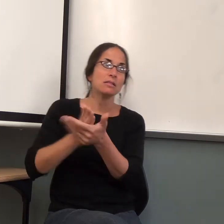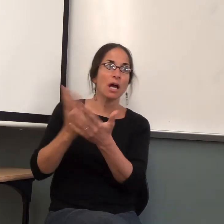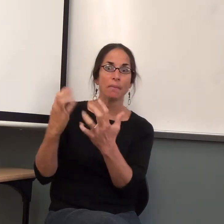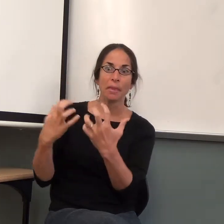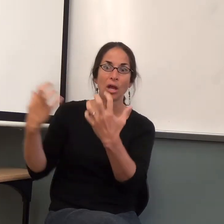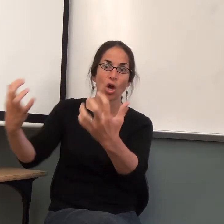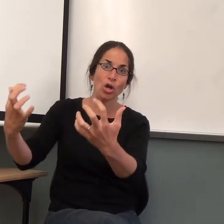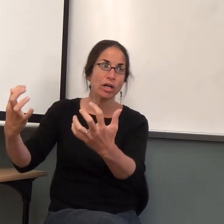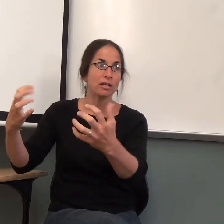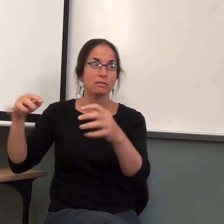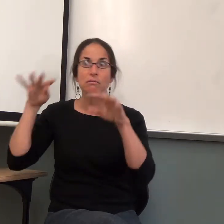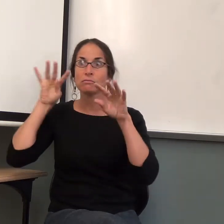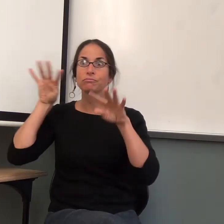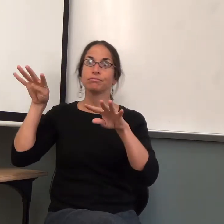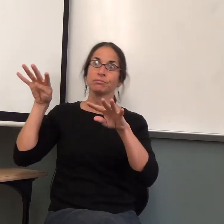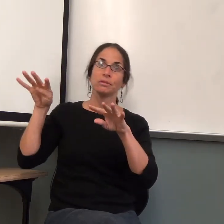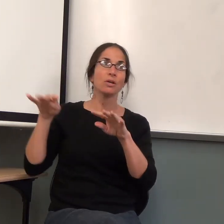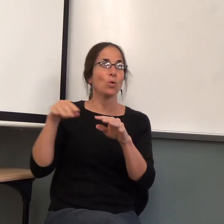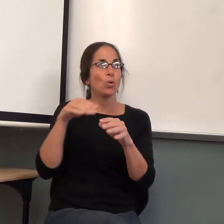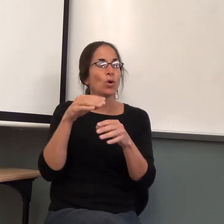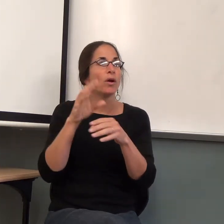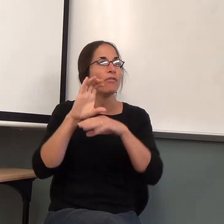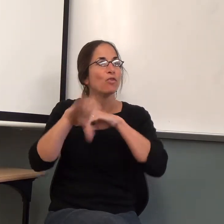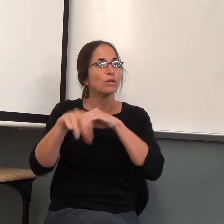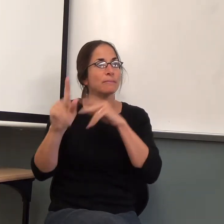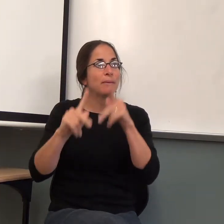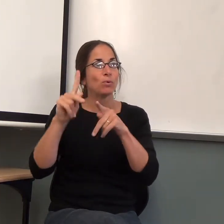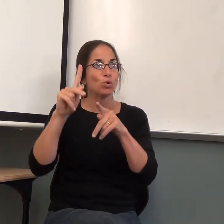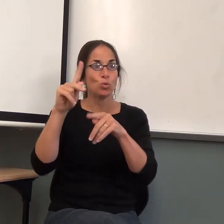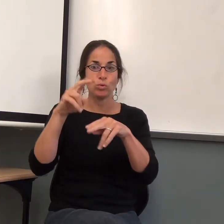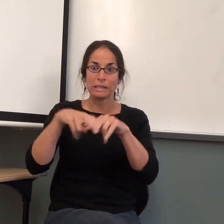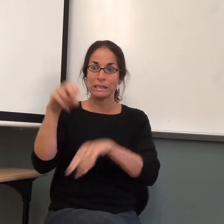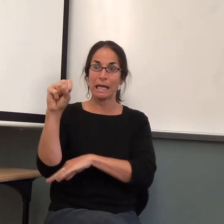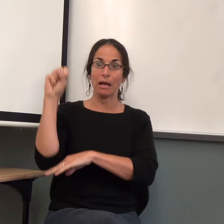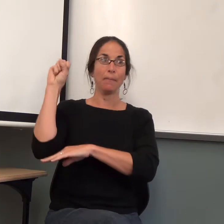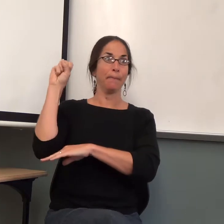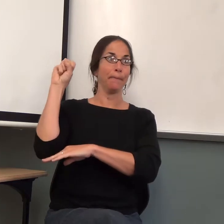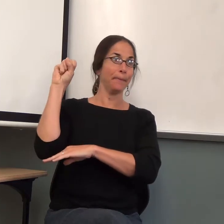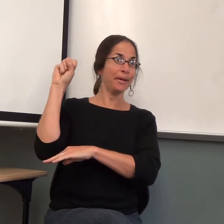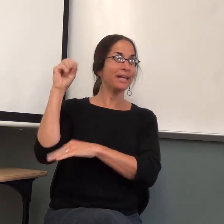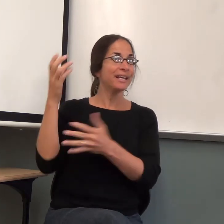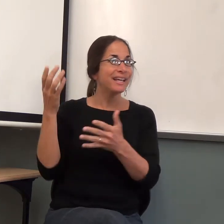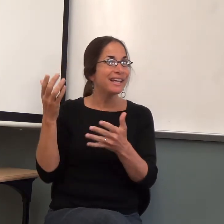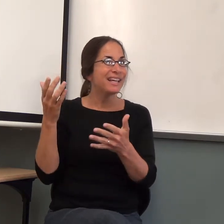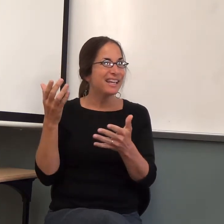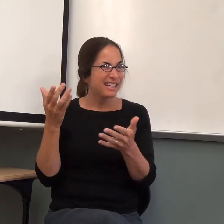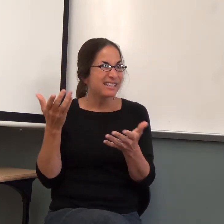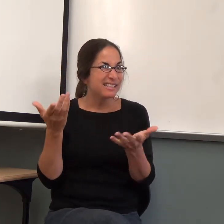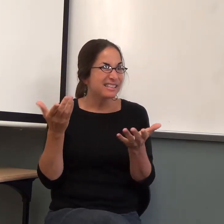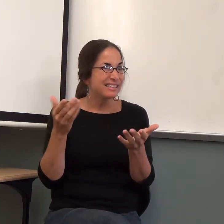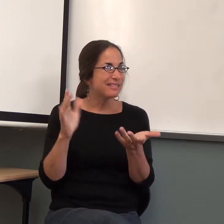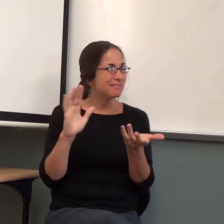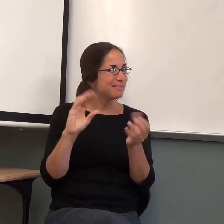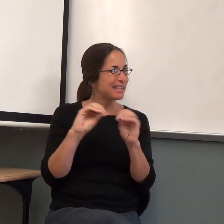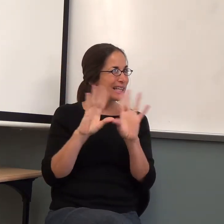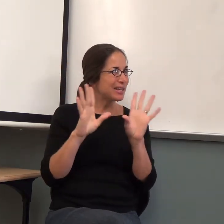people sit up straight. Okay, something, it did something. It was exciting is a very basic way to say it. Do you follow what I'm saying here? So